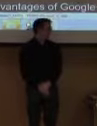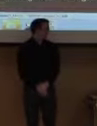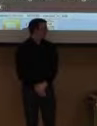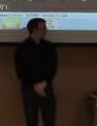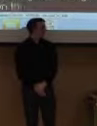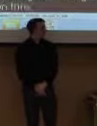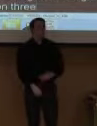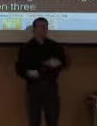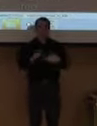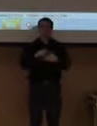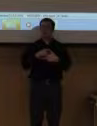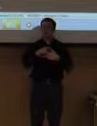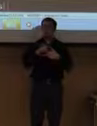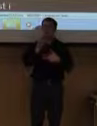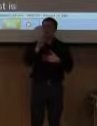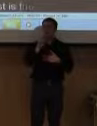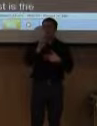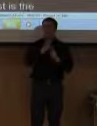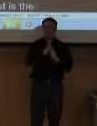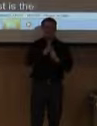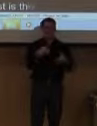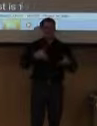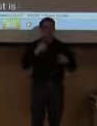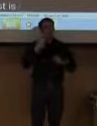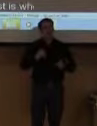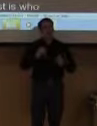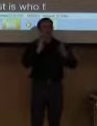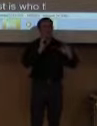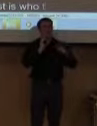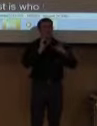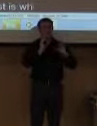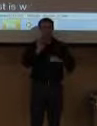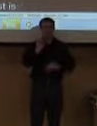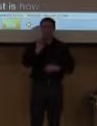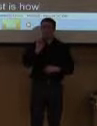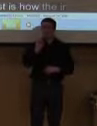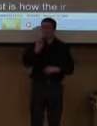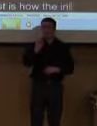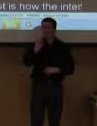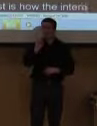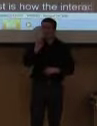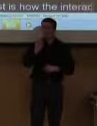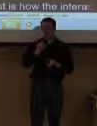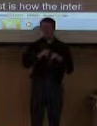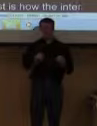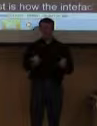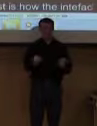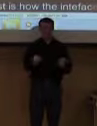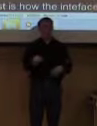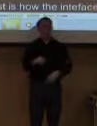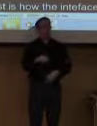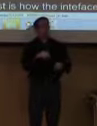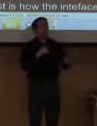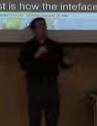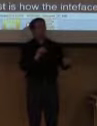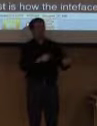will be how the interface itself allows for multiple communication modalities to happen at the same time. And as Lisa